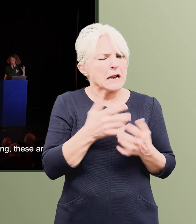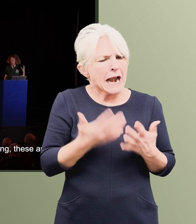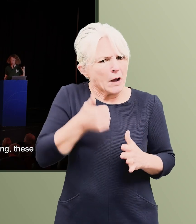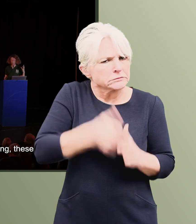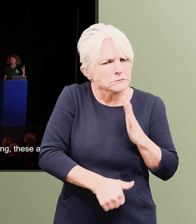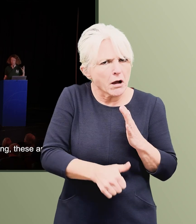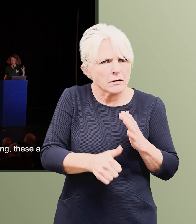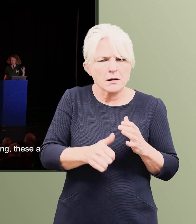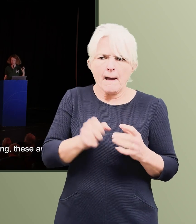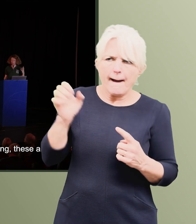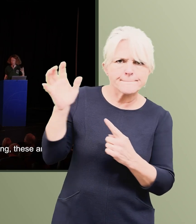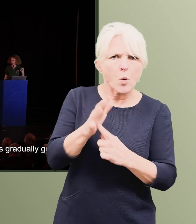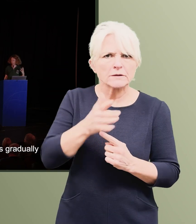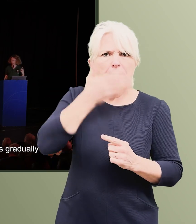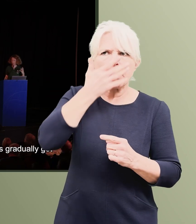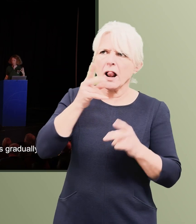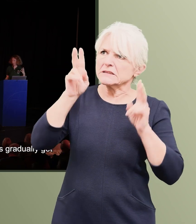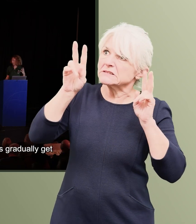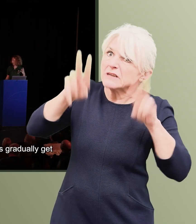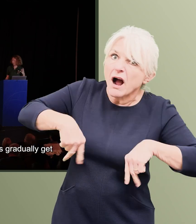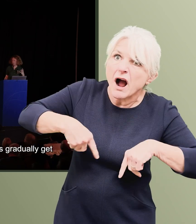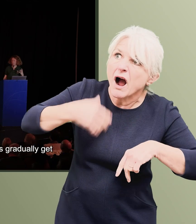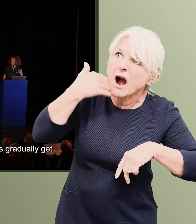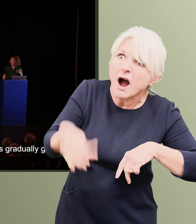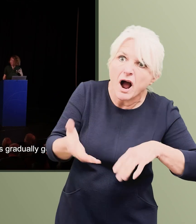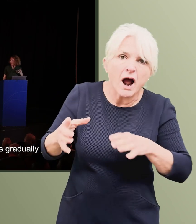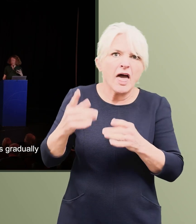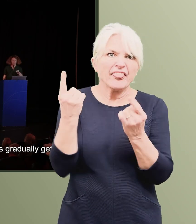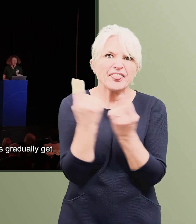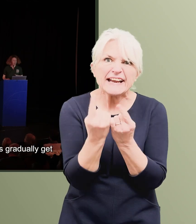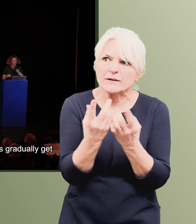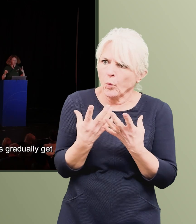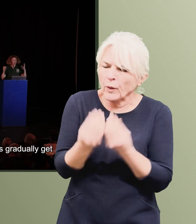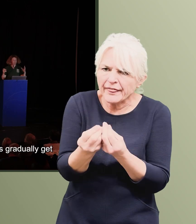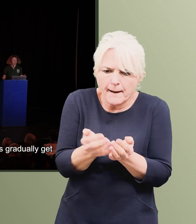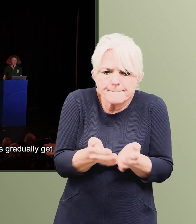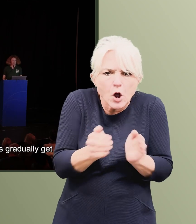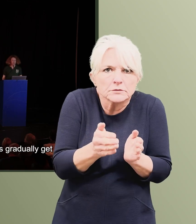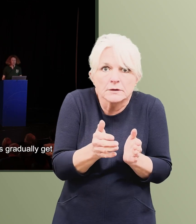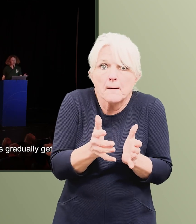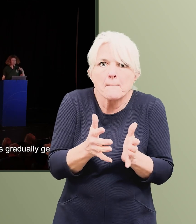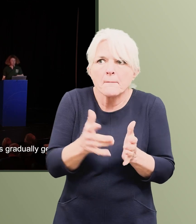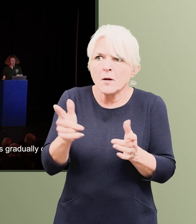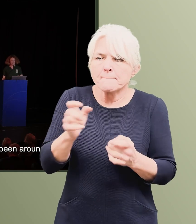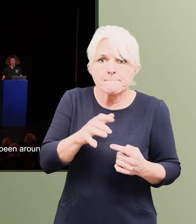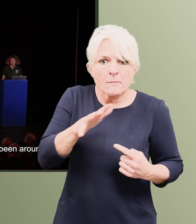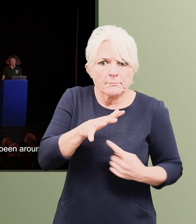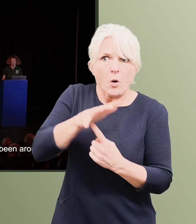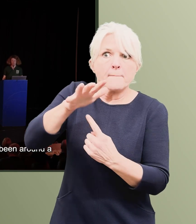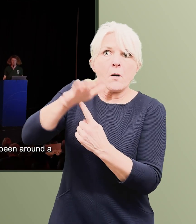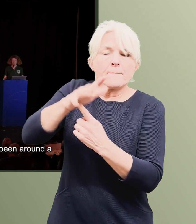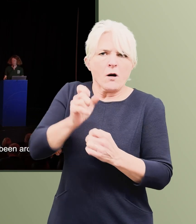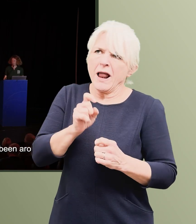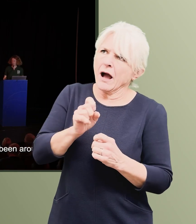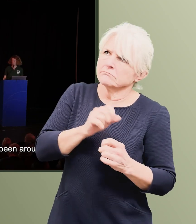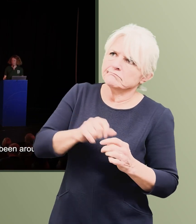who's wondering. These are people buried with their beer cups on the whole. And in fact, those beer cups gradually get bigger, and then they're cremated in their beer